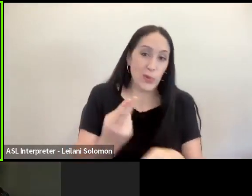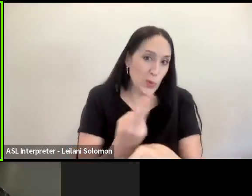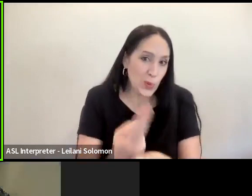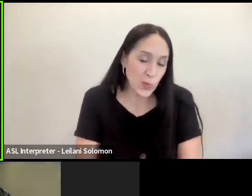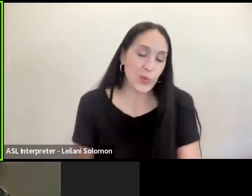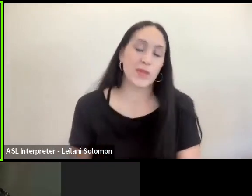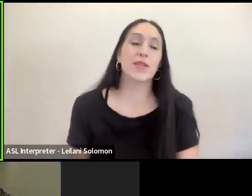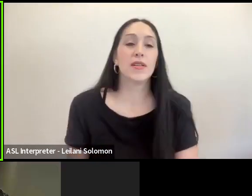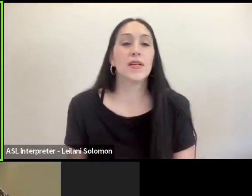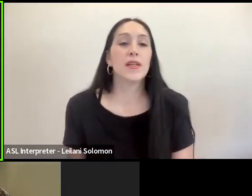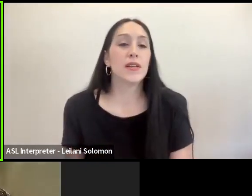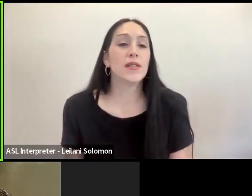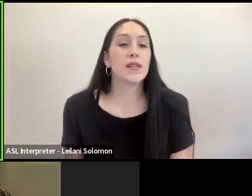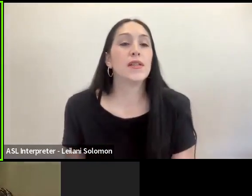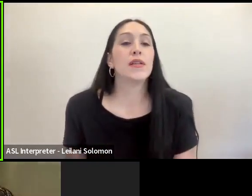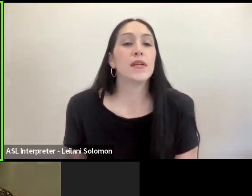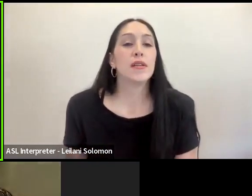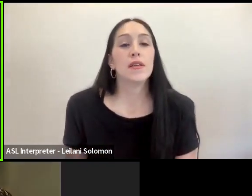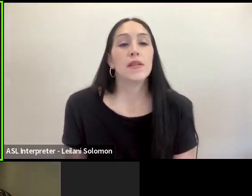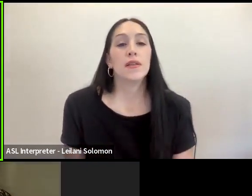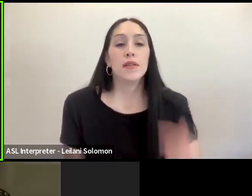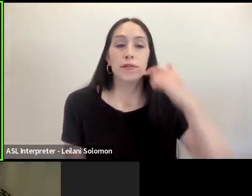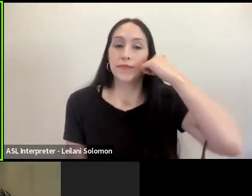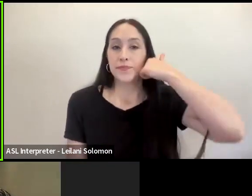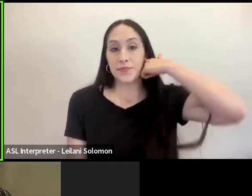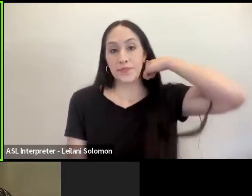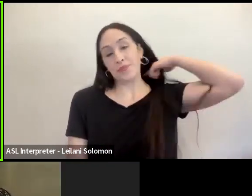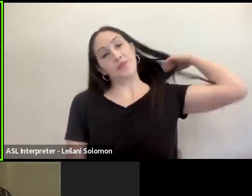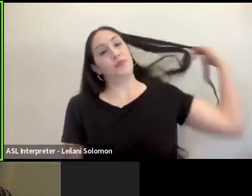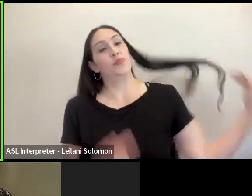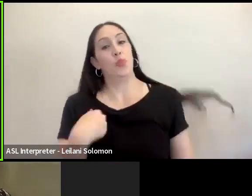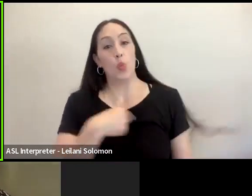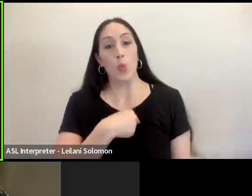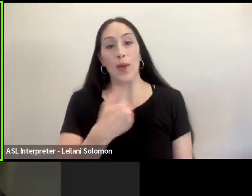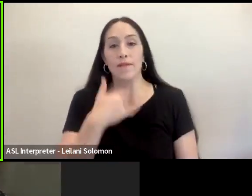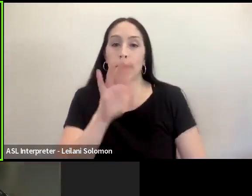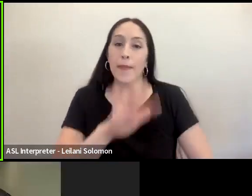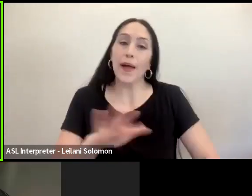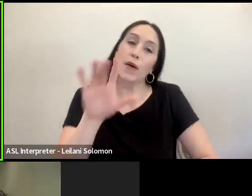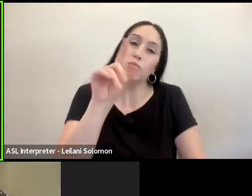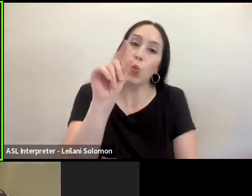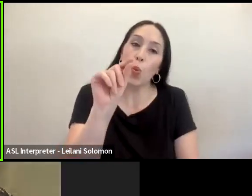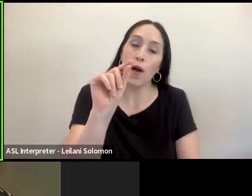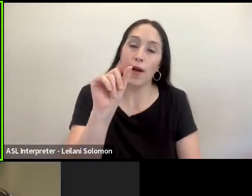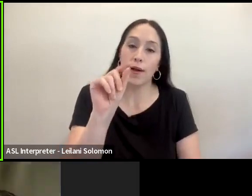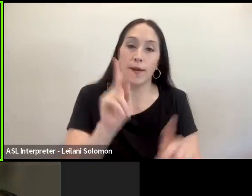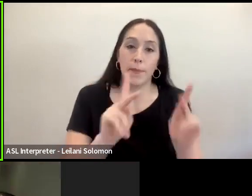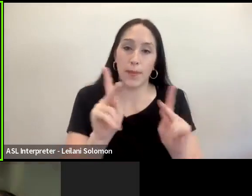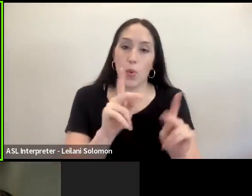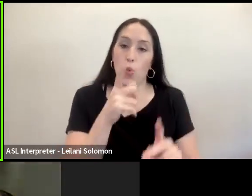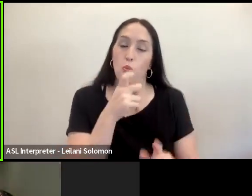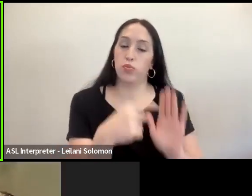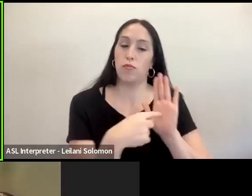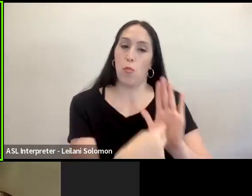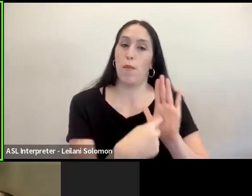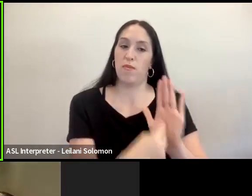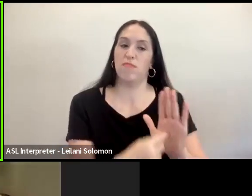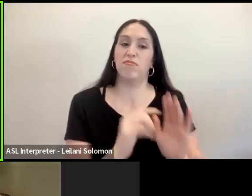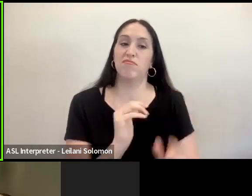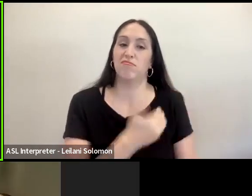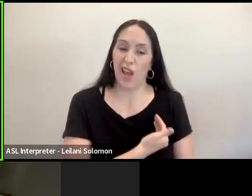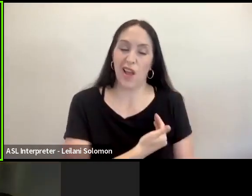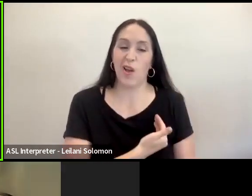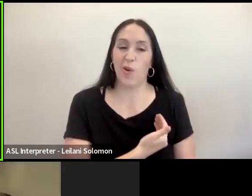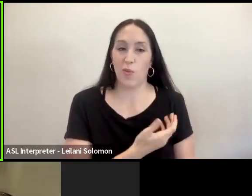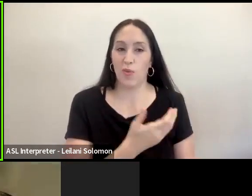a handful, about 20 or so, what we call brand ambassadors across the state. These are parents, individuals themselves,